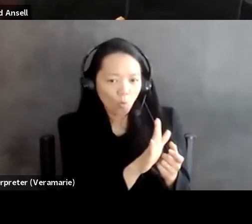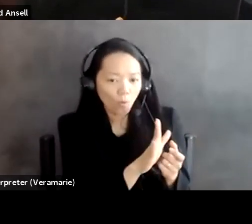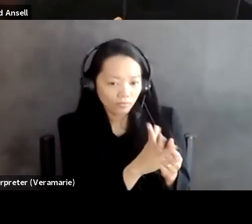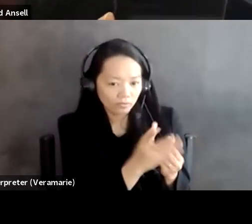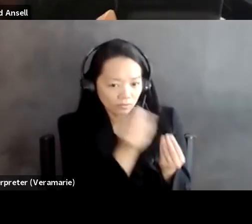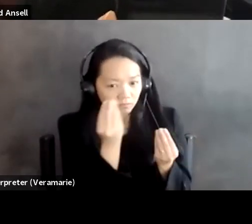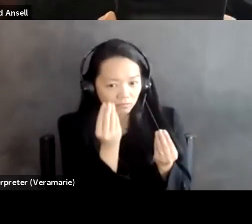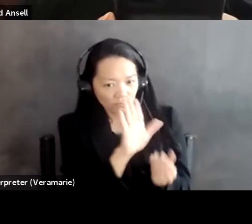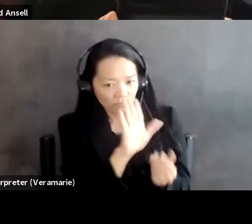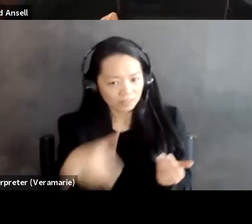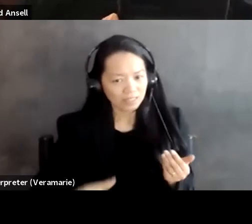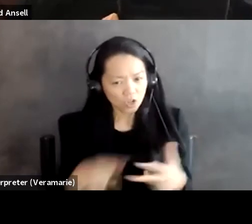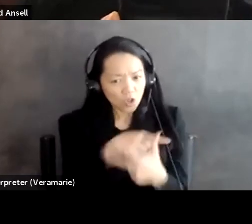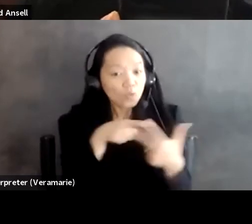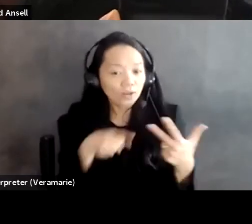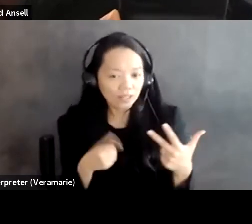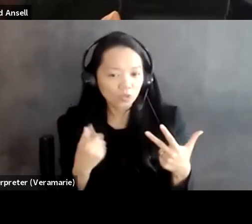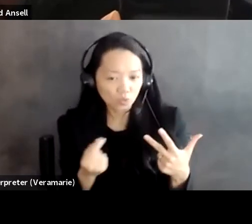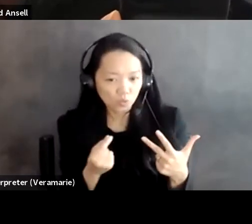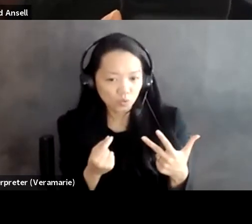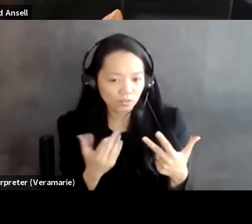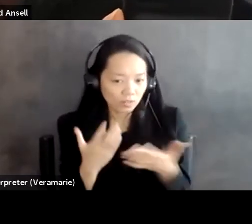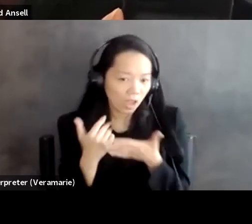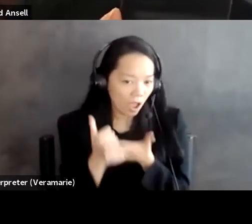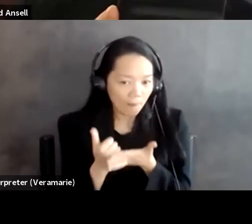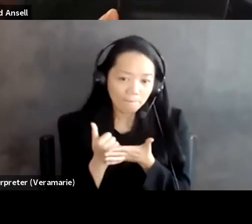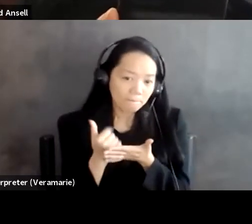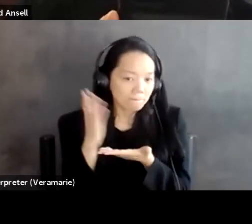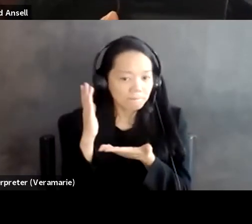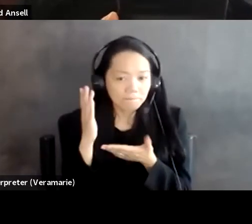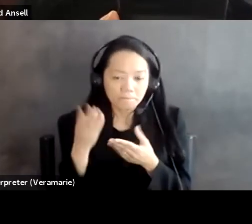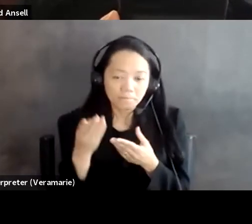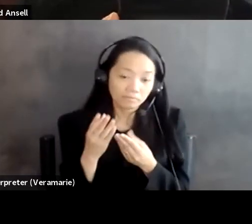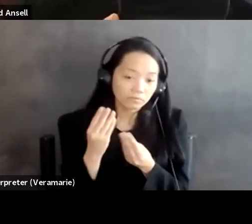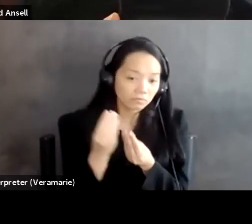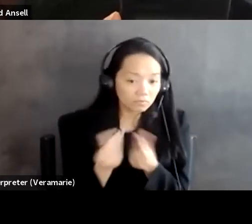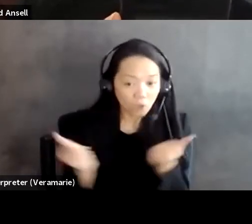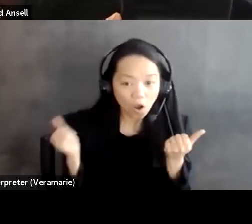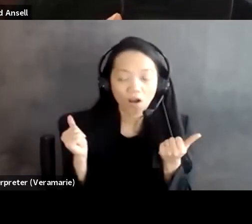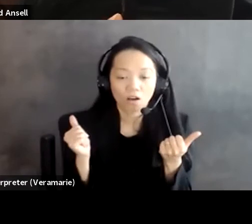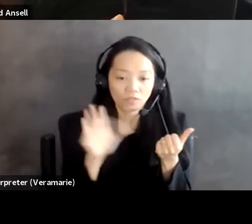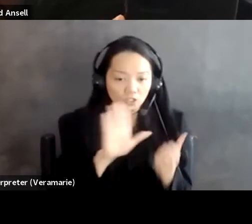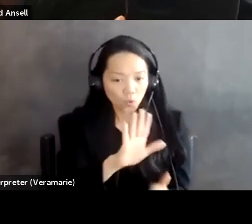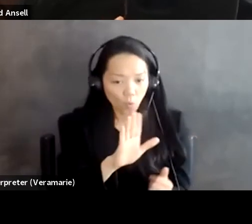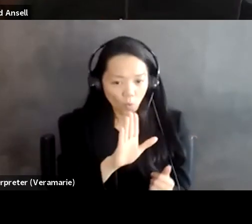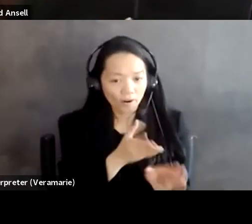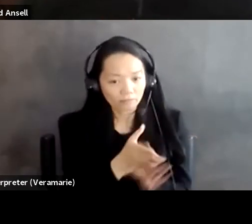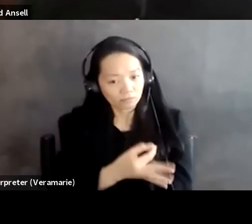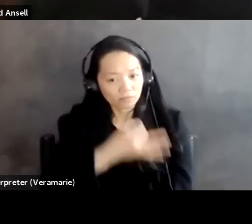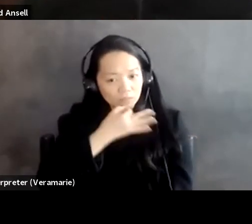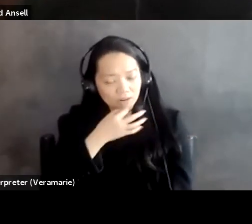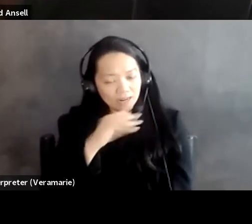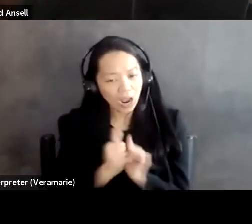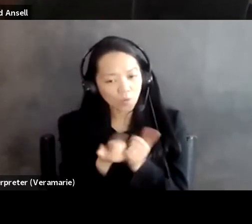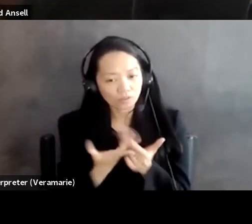as to 3 things we can do to mitigate systemic racism in your area of expertise. And it seems